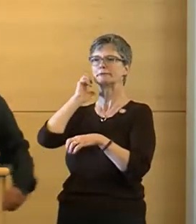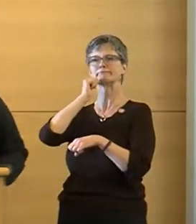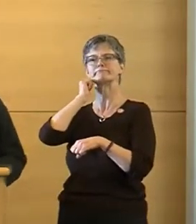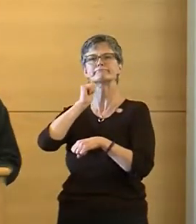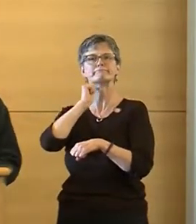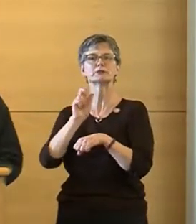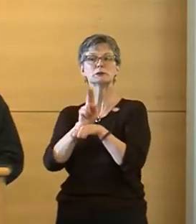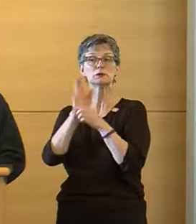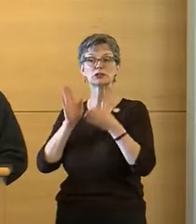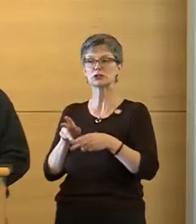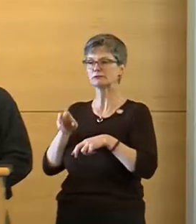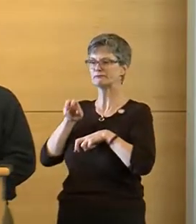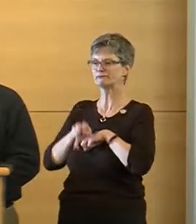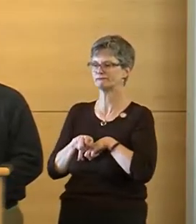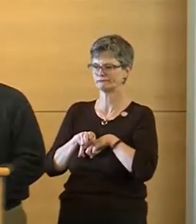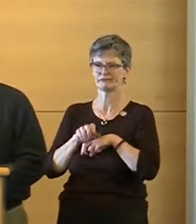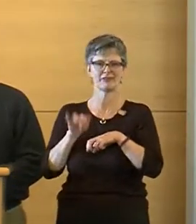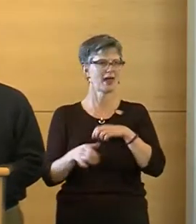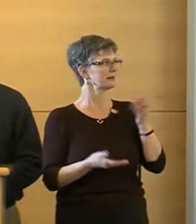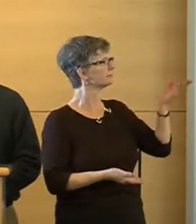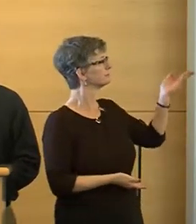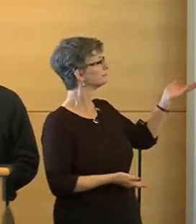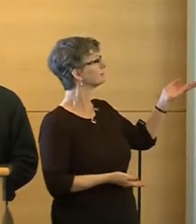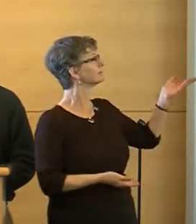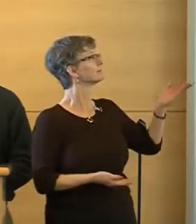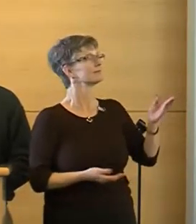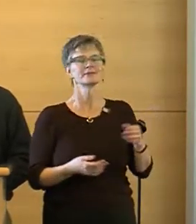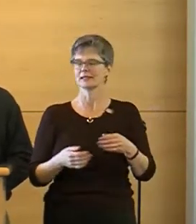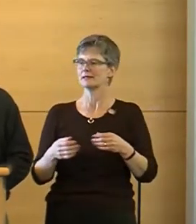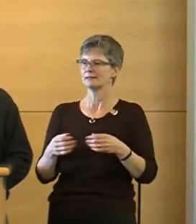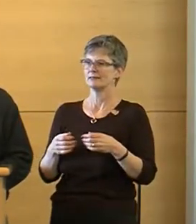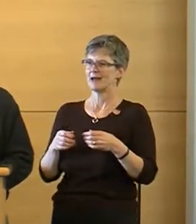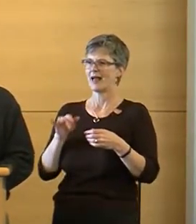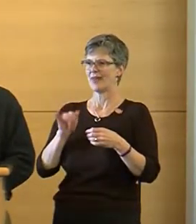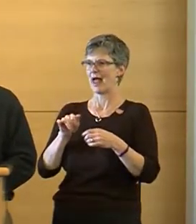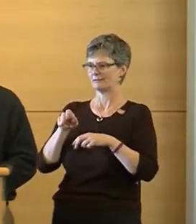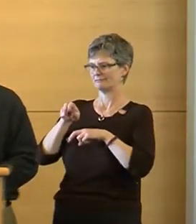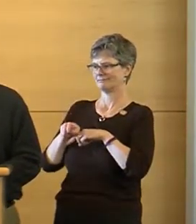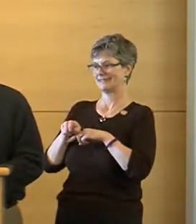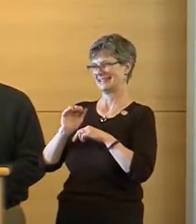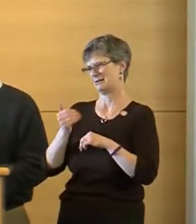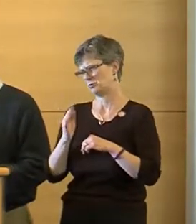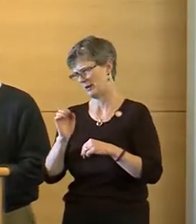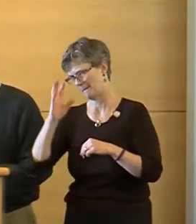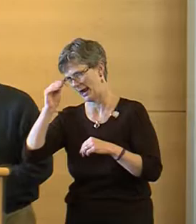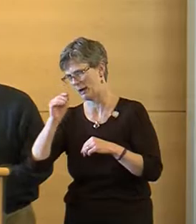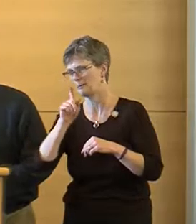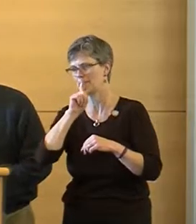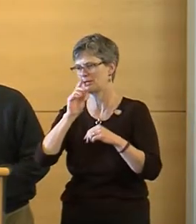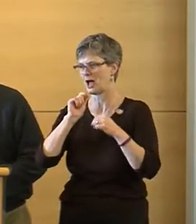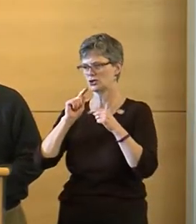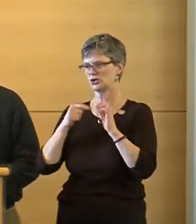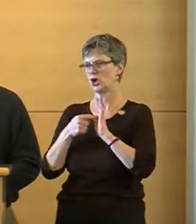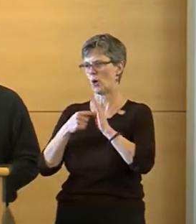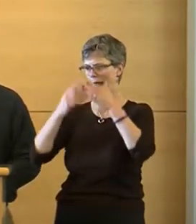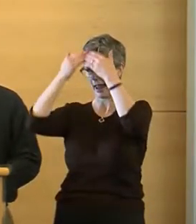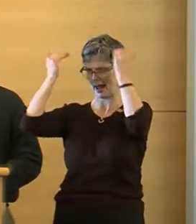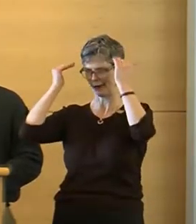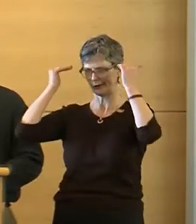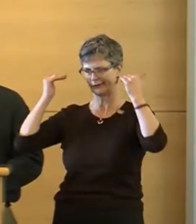working together and accessing the internet and doing different things on the internet and functioning in society in different ways, do you think of